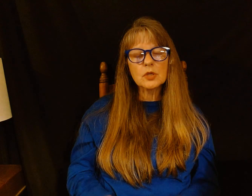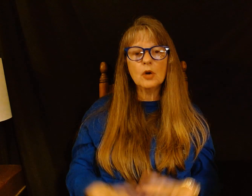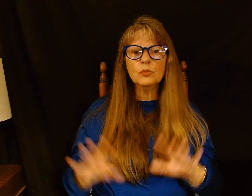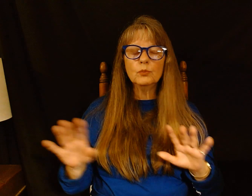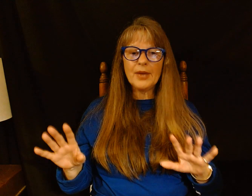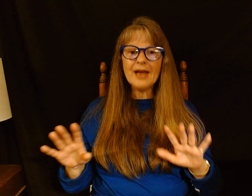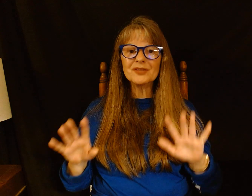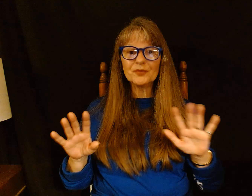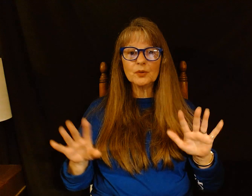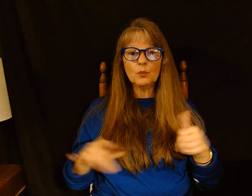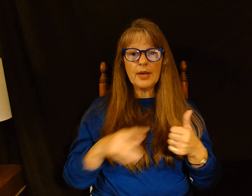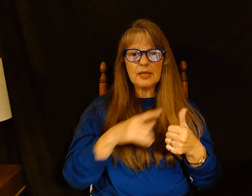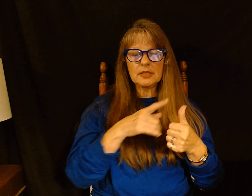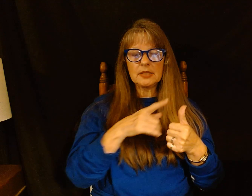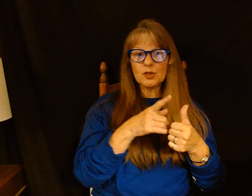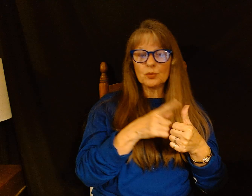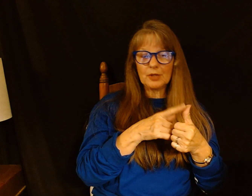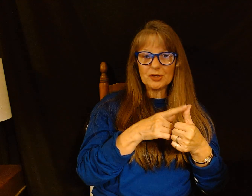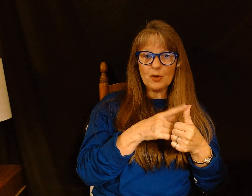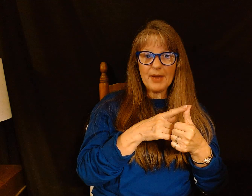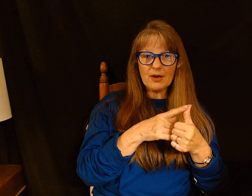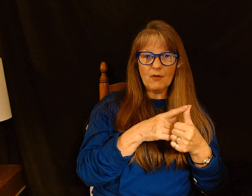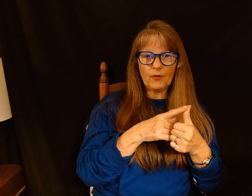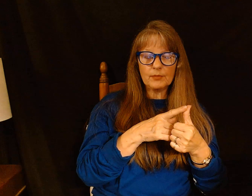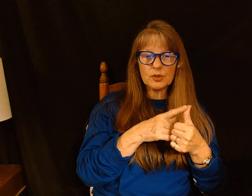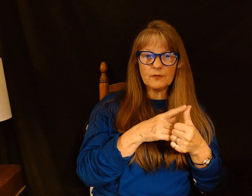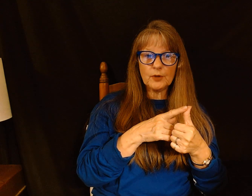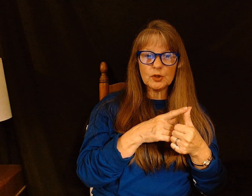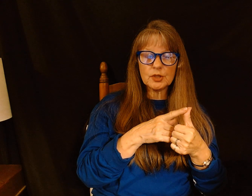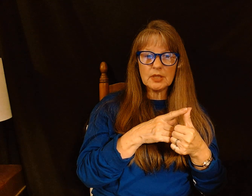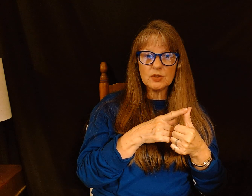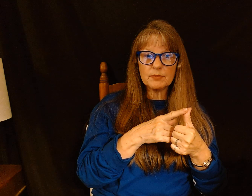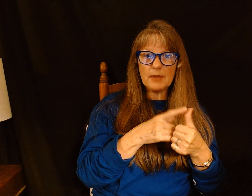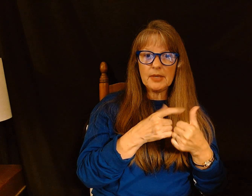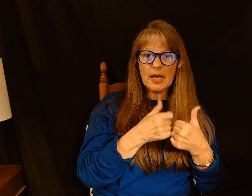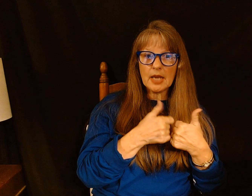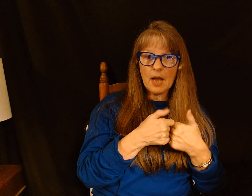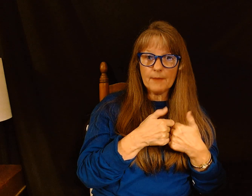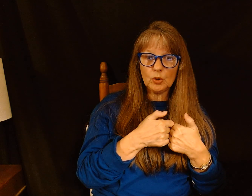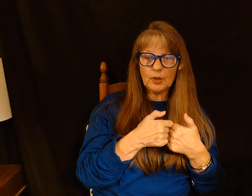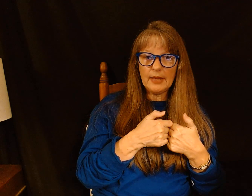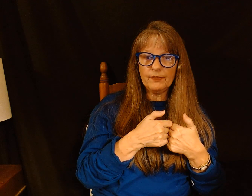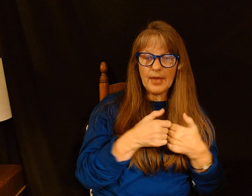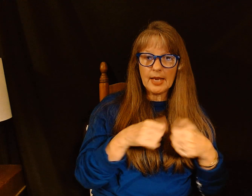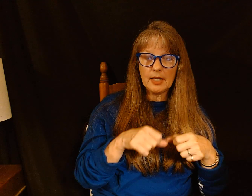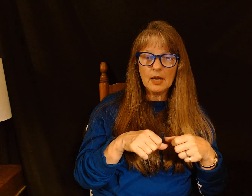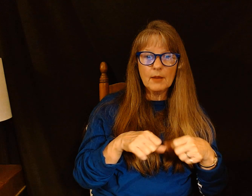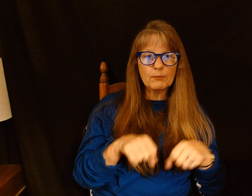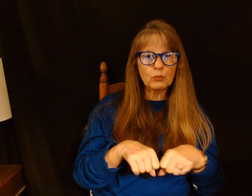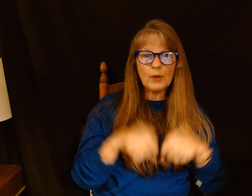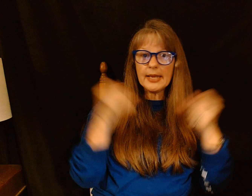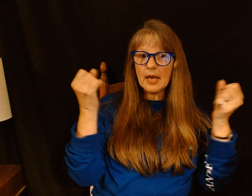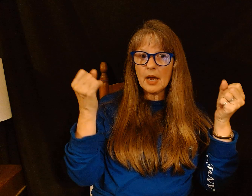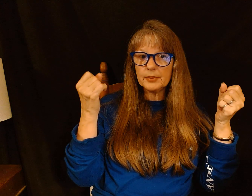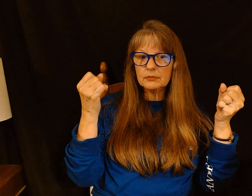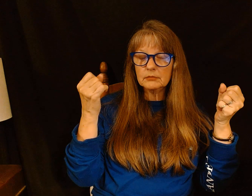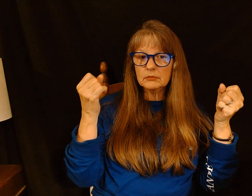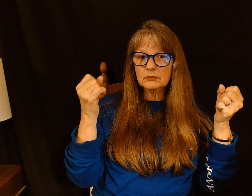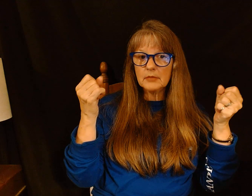So we have different ways. Let's go back over them. So the first is maybe a couple and they break up, and